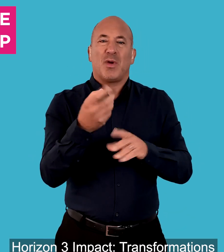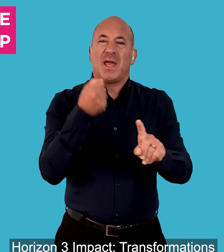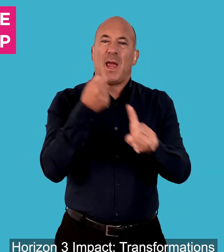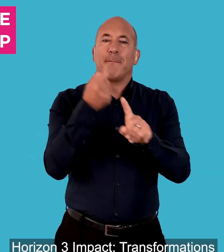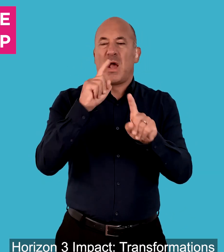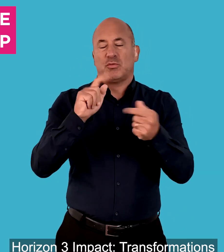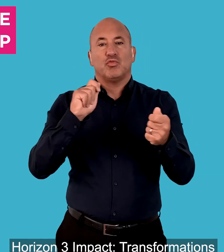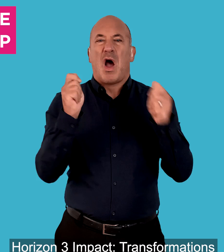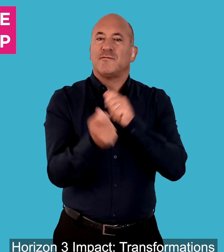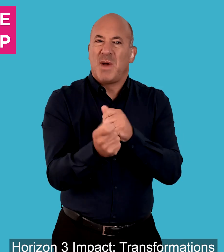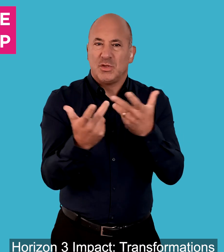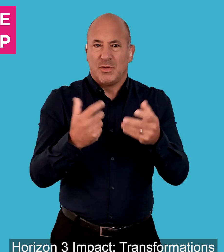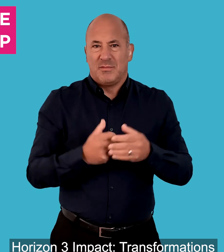Horizon 3 impact transformations.